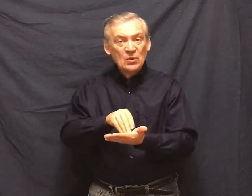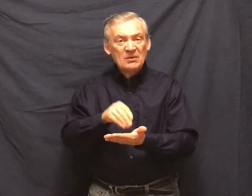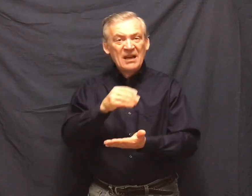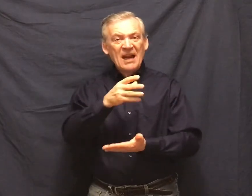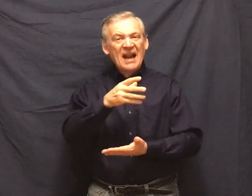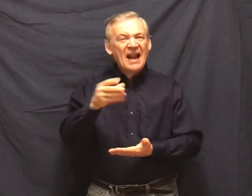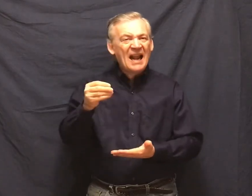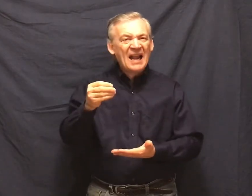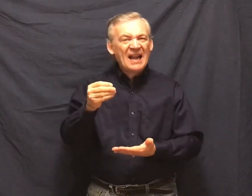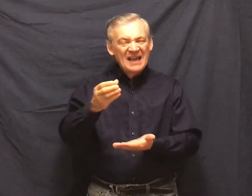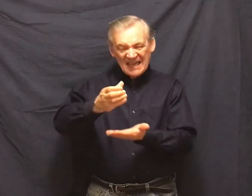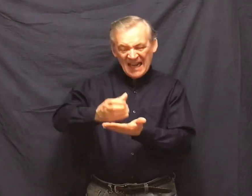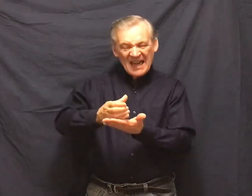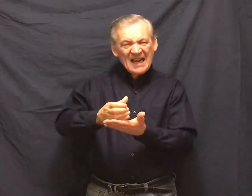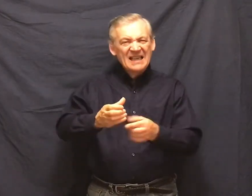edge.